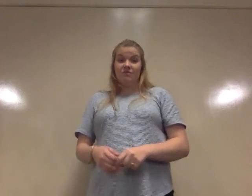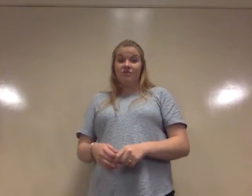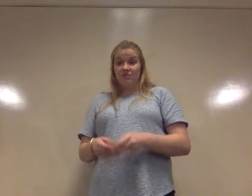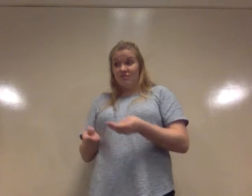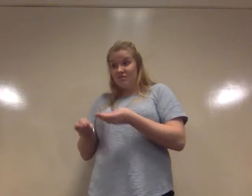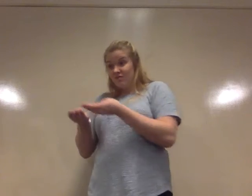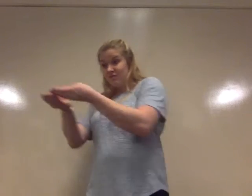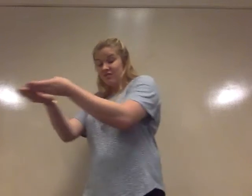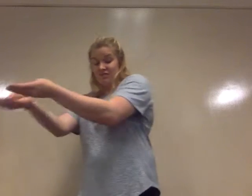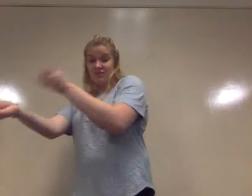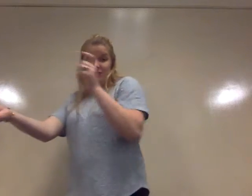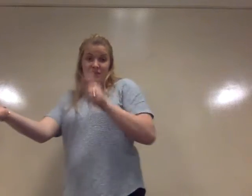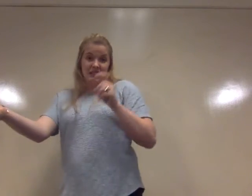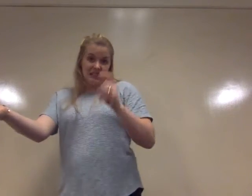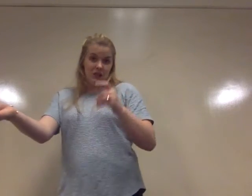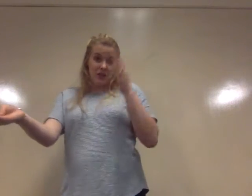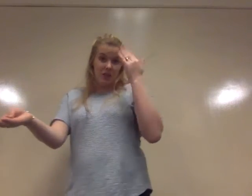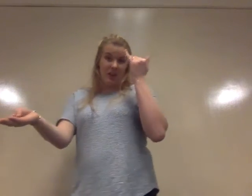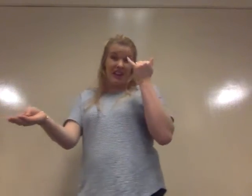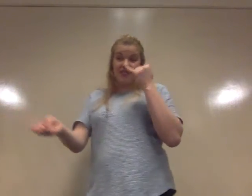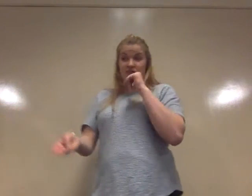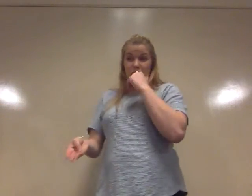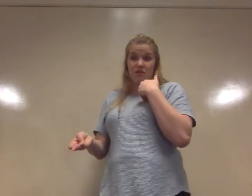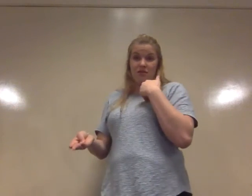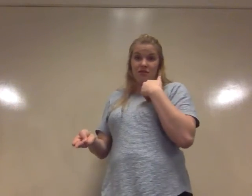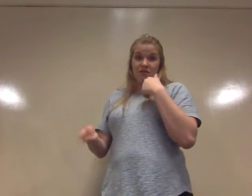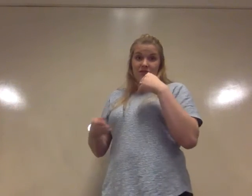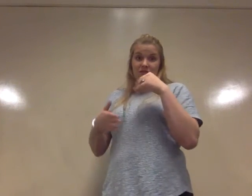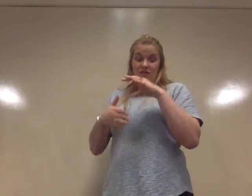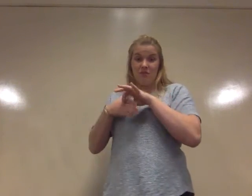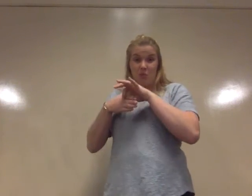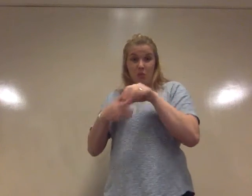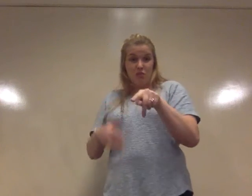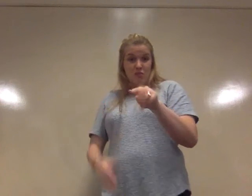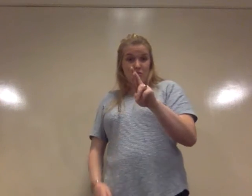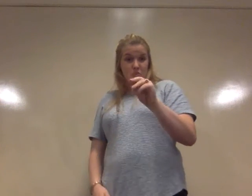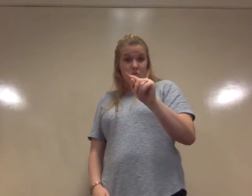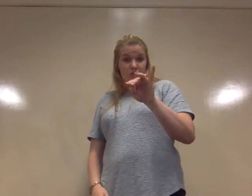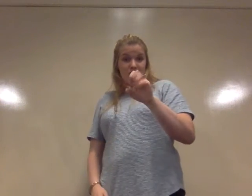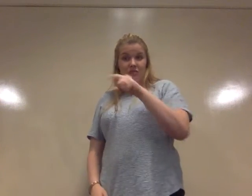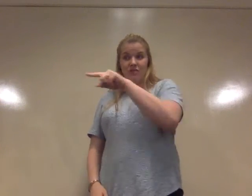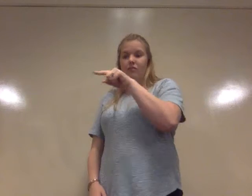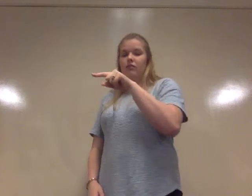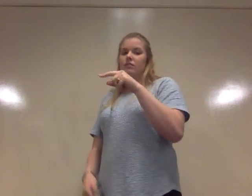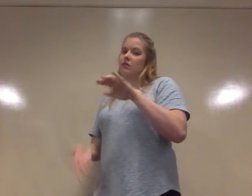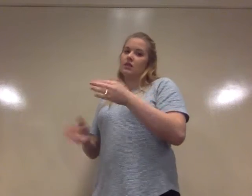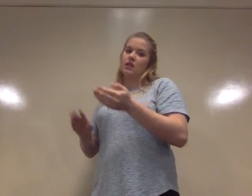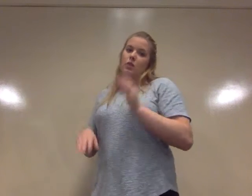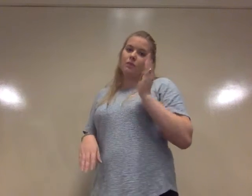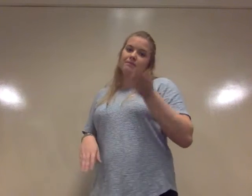fact, in even the early 1900s, there were statements made that this is the stuff of civilization itself.